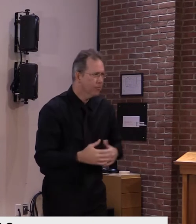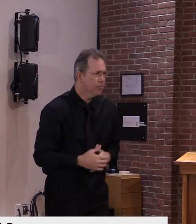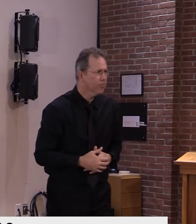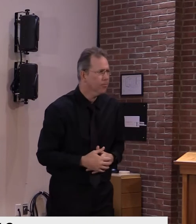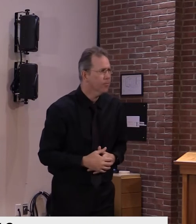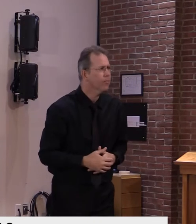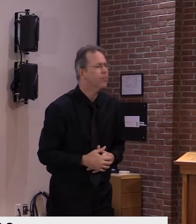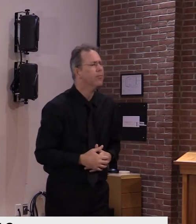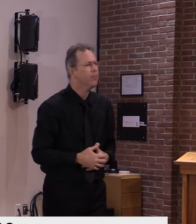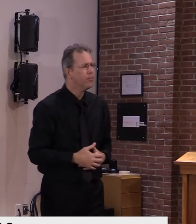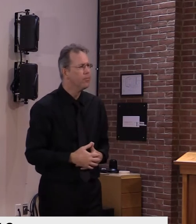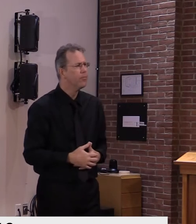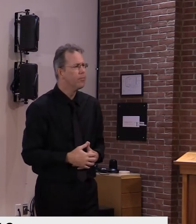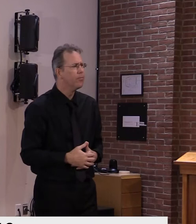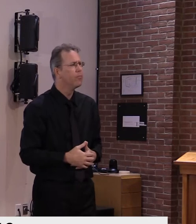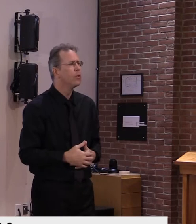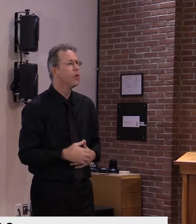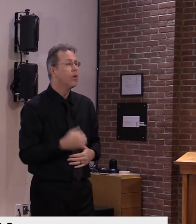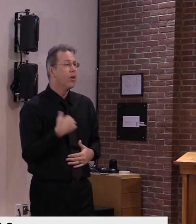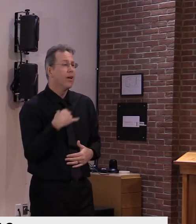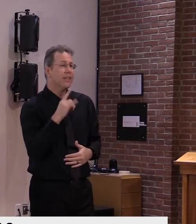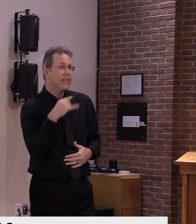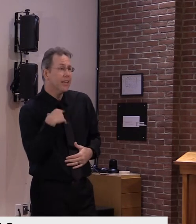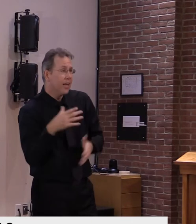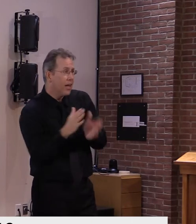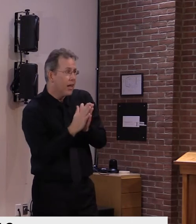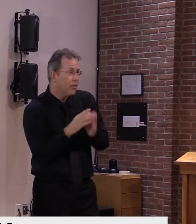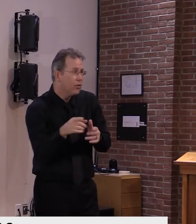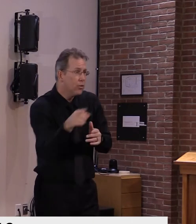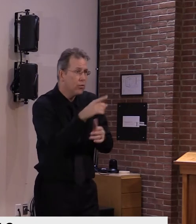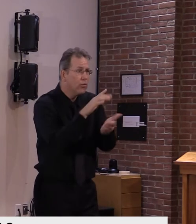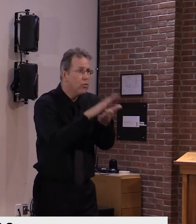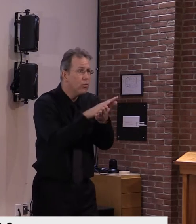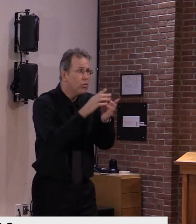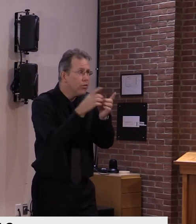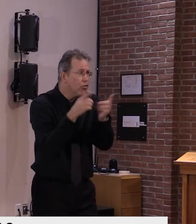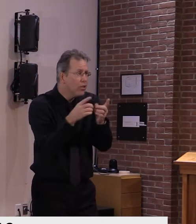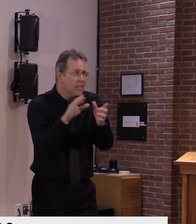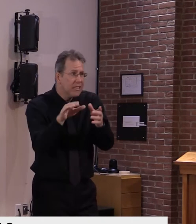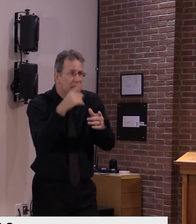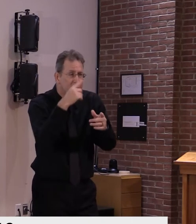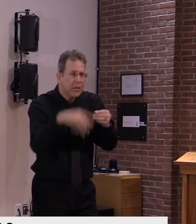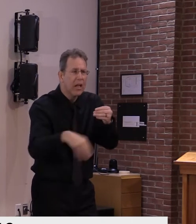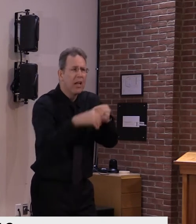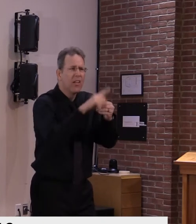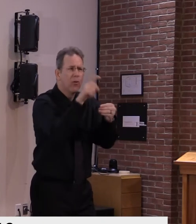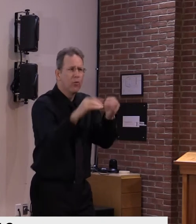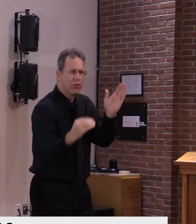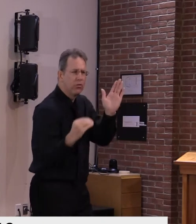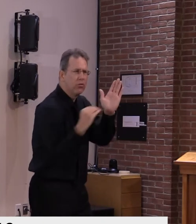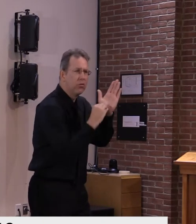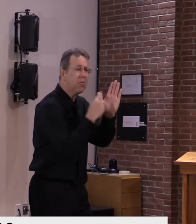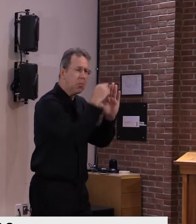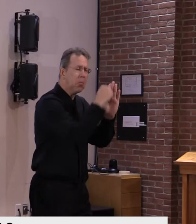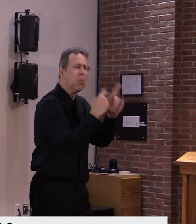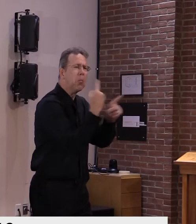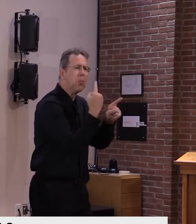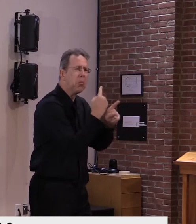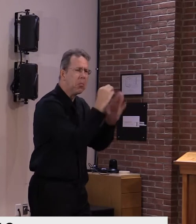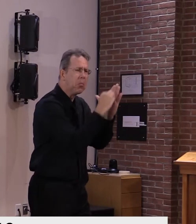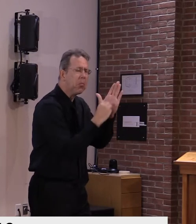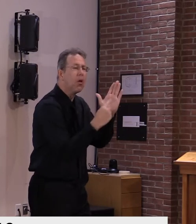the districts to add one more question. And if you had determined, if you were going to have